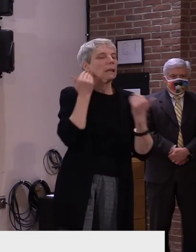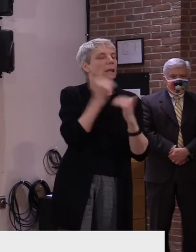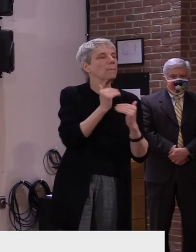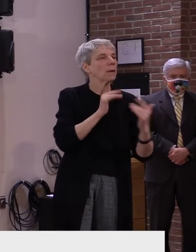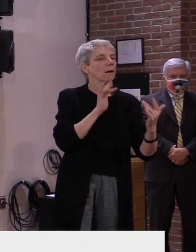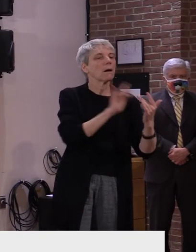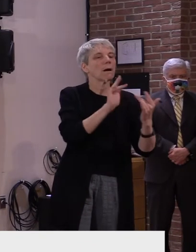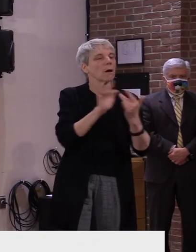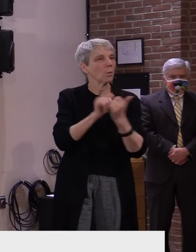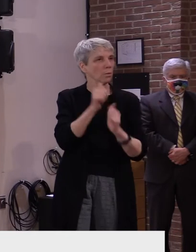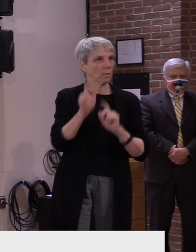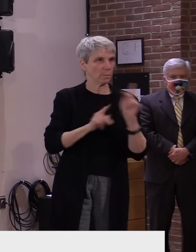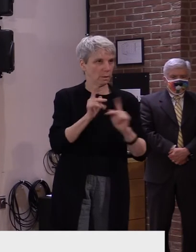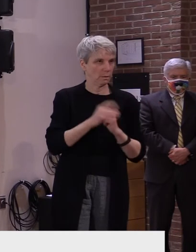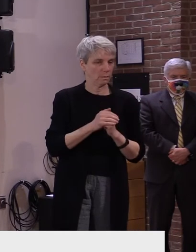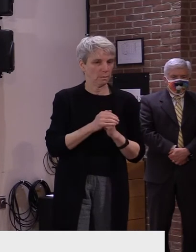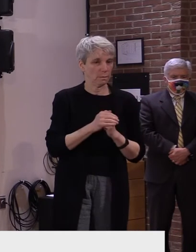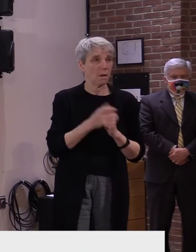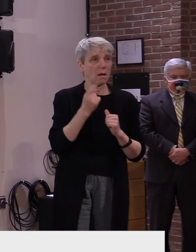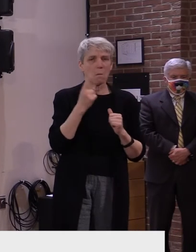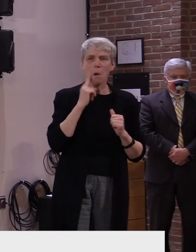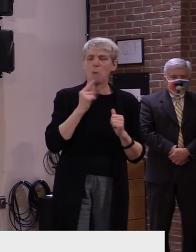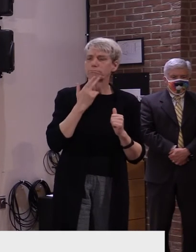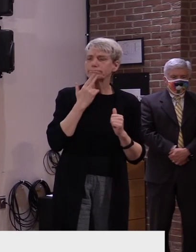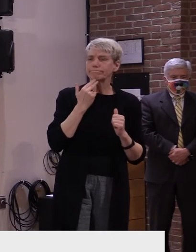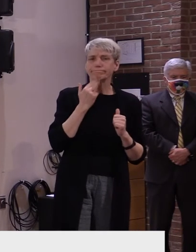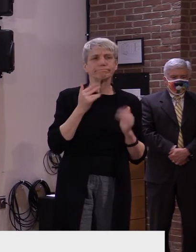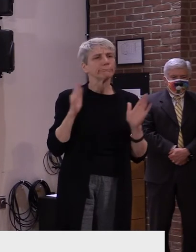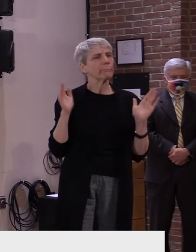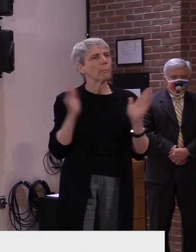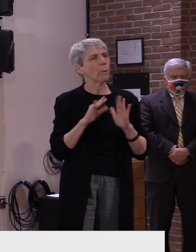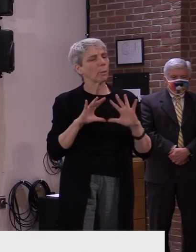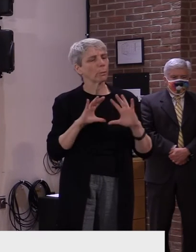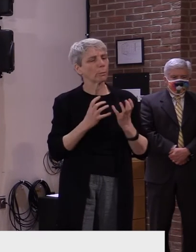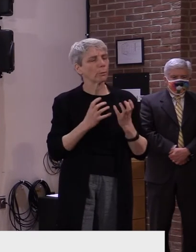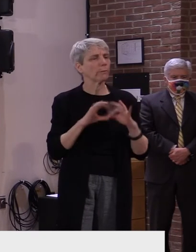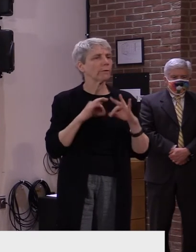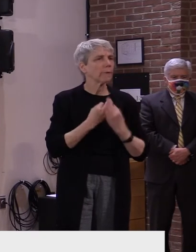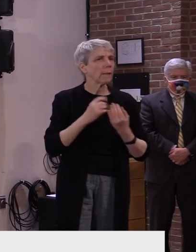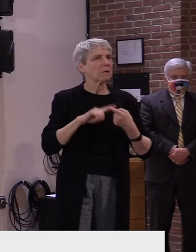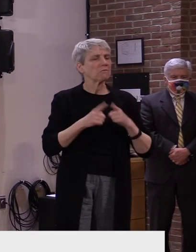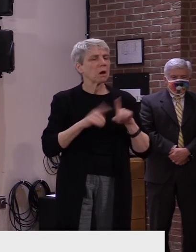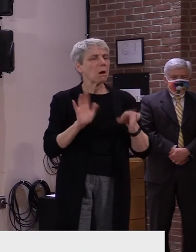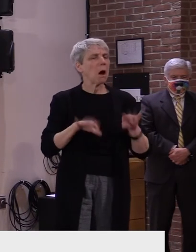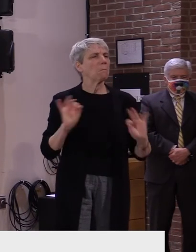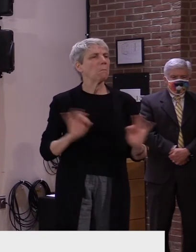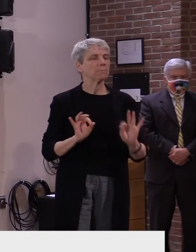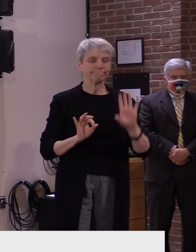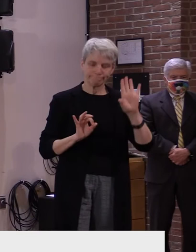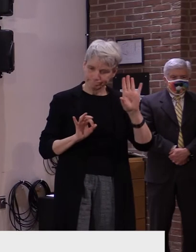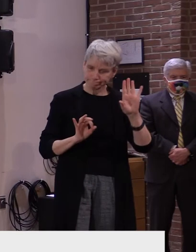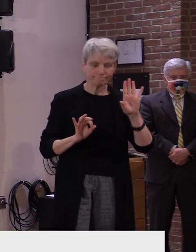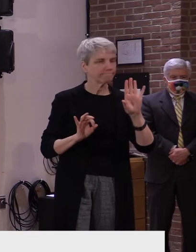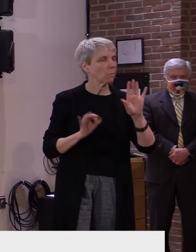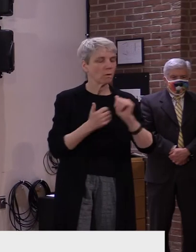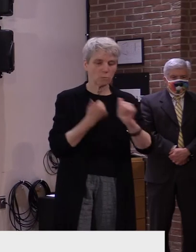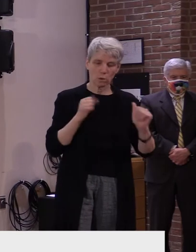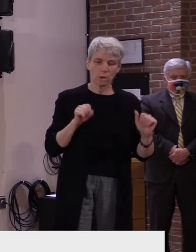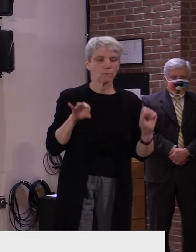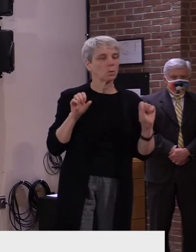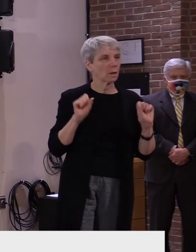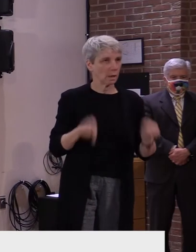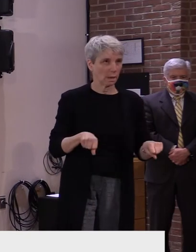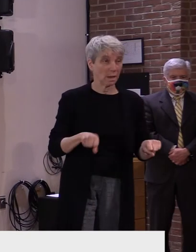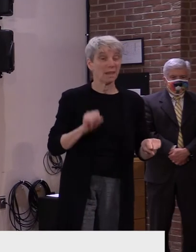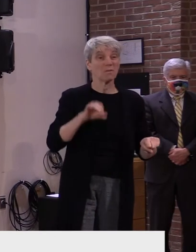size of gatherings even small ones and when you gather as we advised last week keep those to